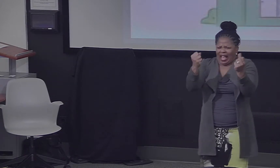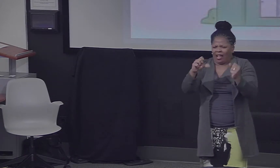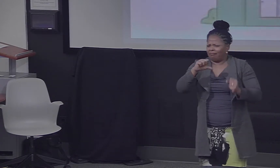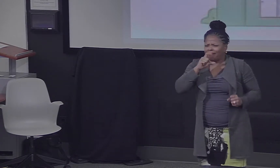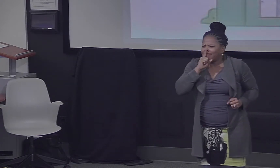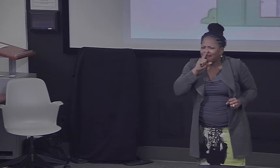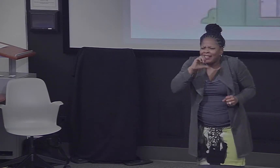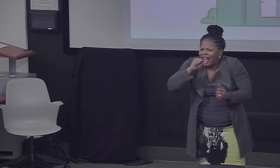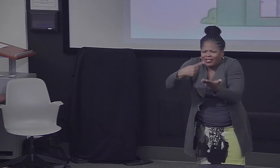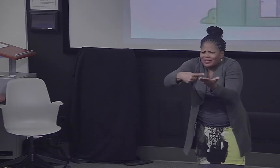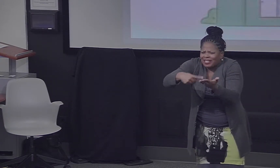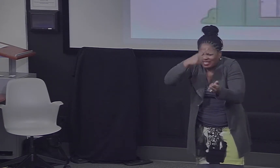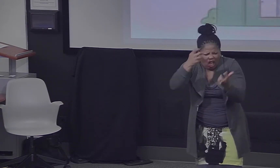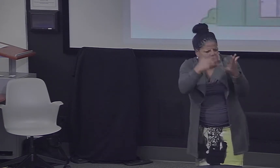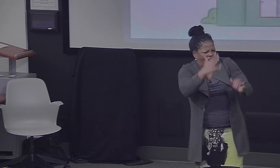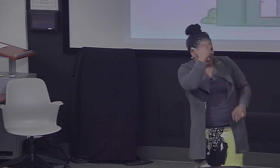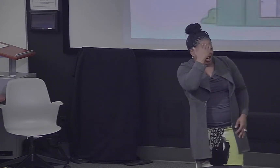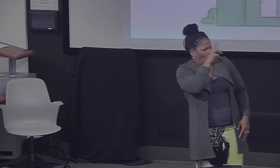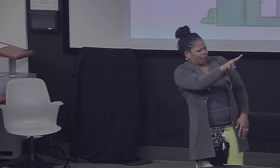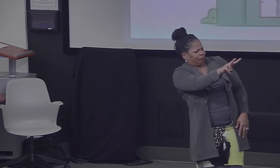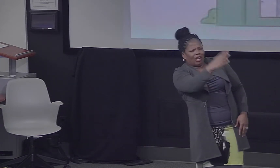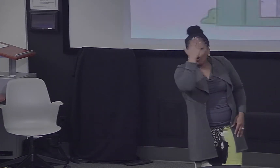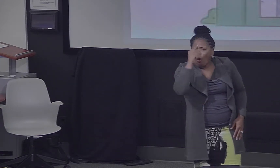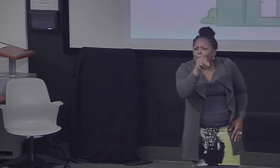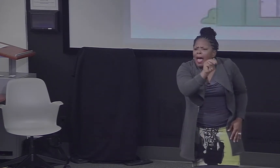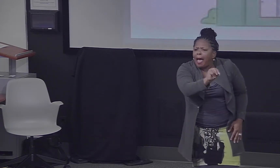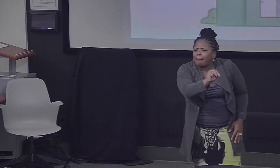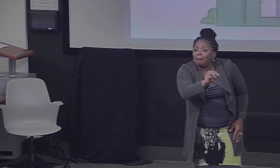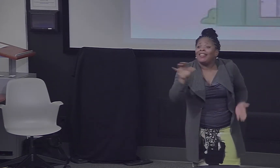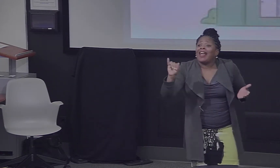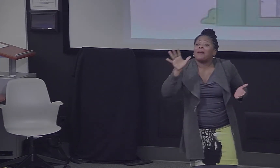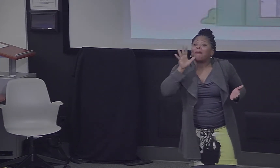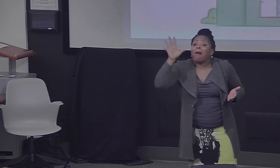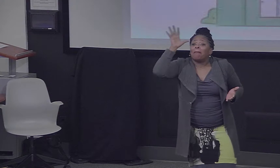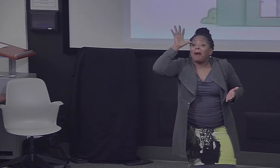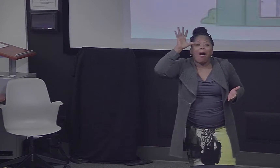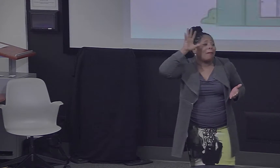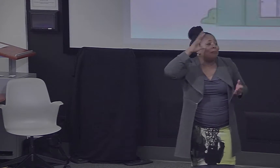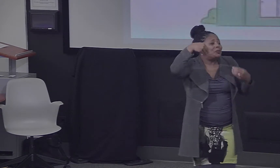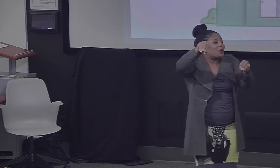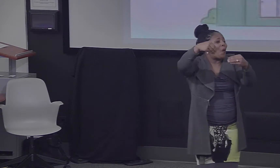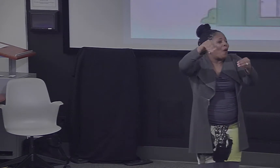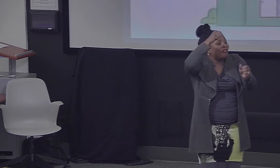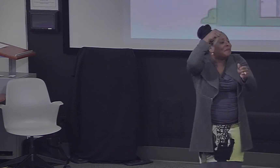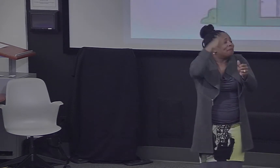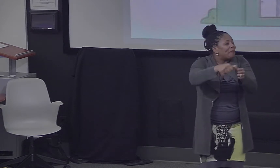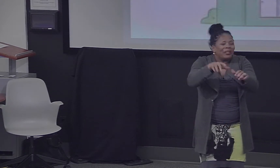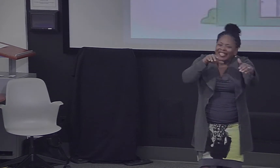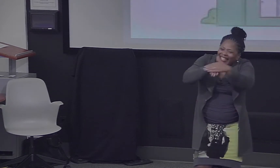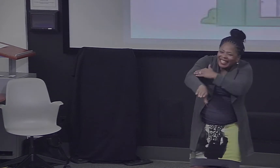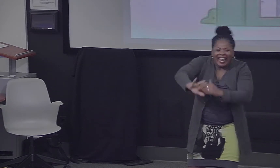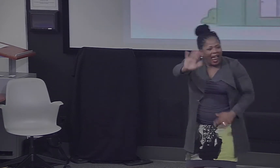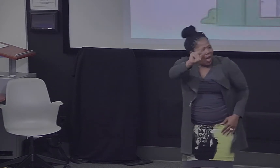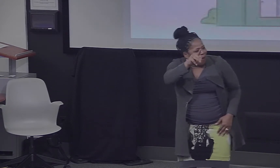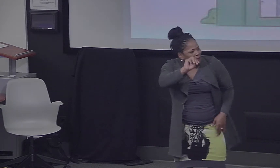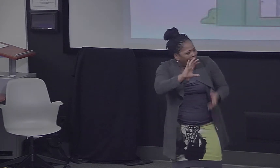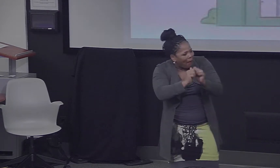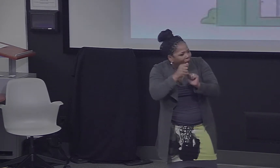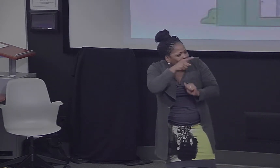other. People knew the skills that I brought. And so I was asked for who I was. There wasn't any question about it. And it's similar to what we used to have with